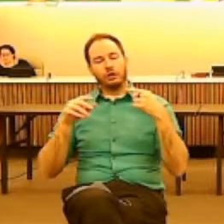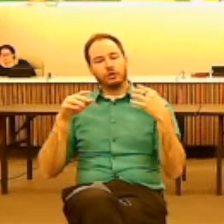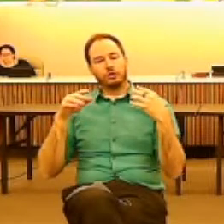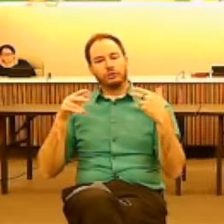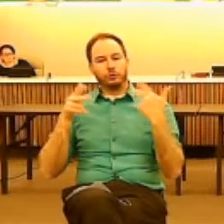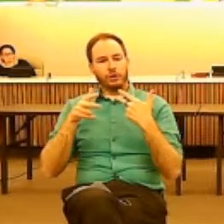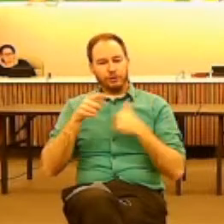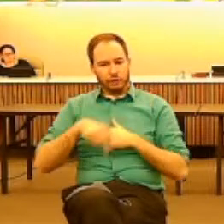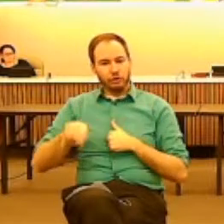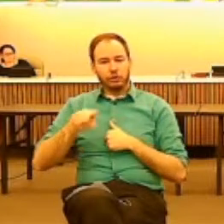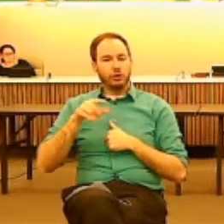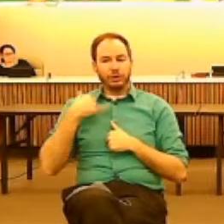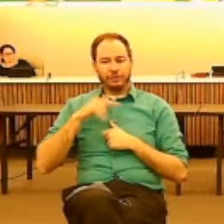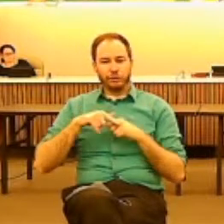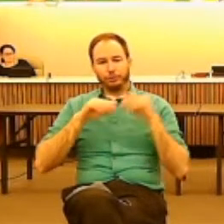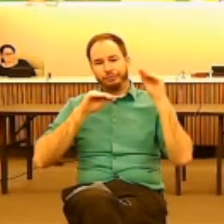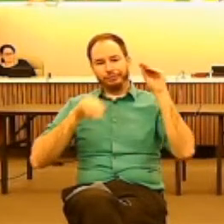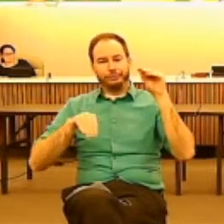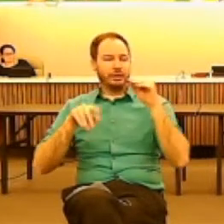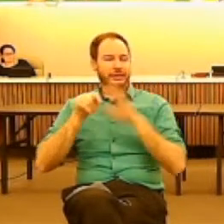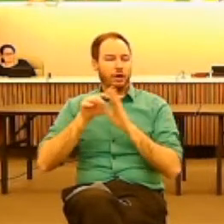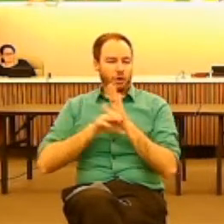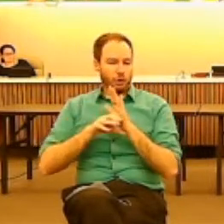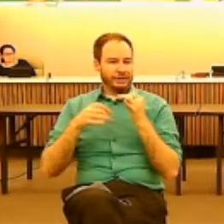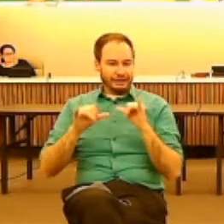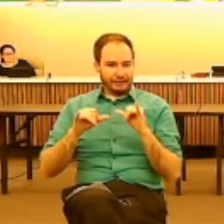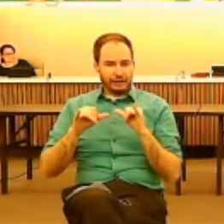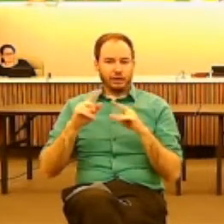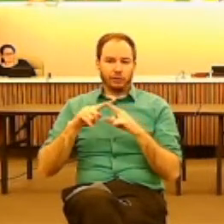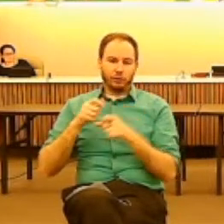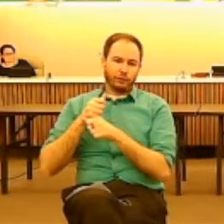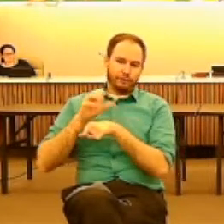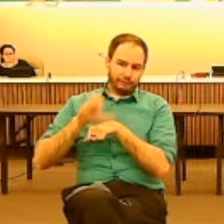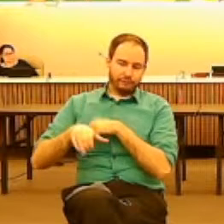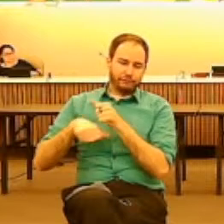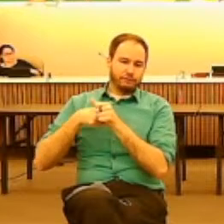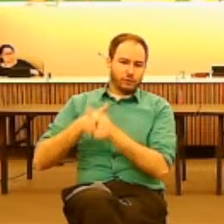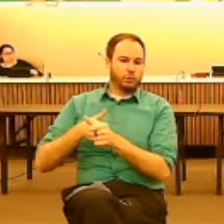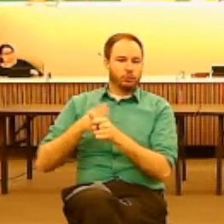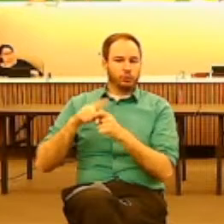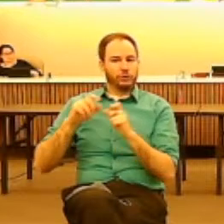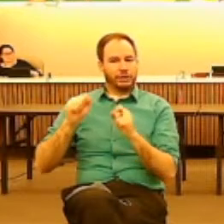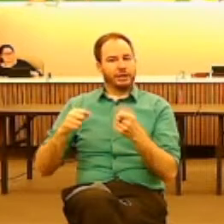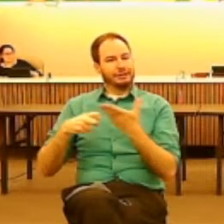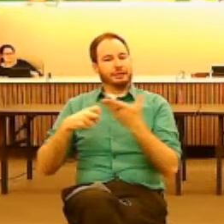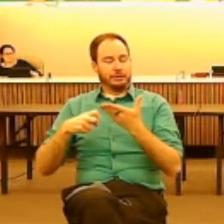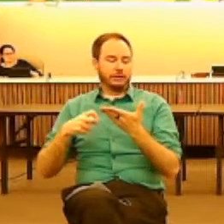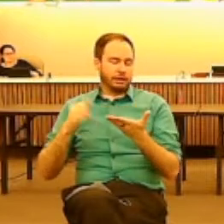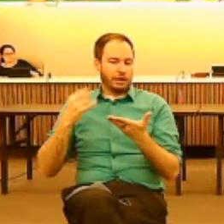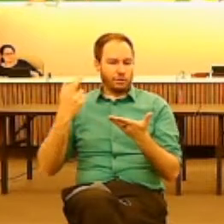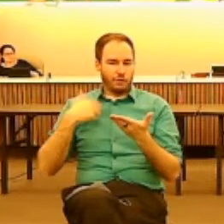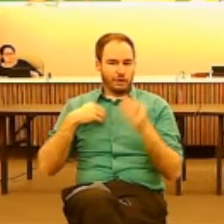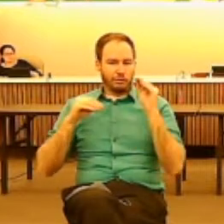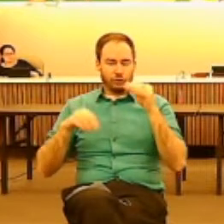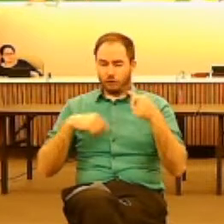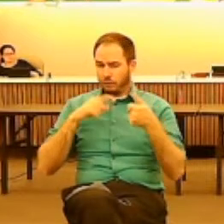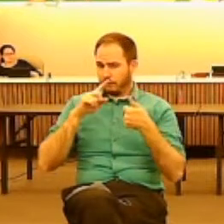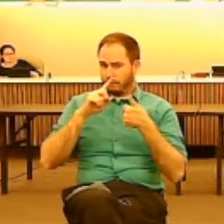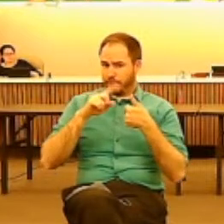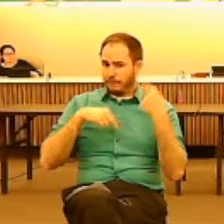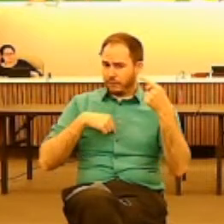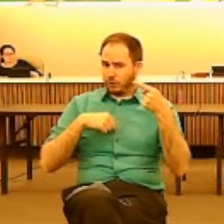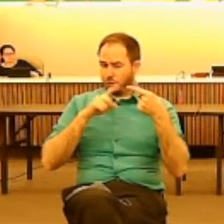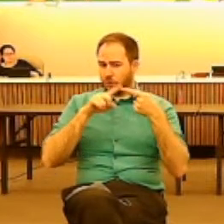county devices, we have to put them in our town code, they're then enforceable and can be ticketed. So the first one